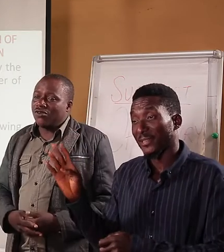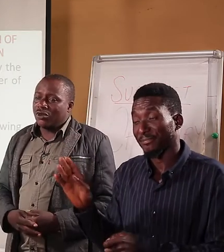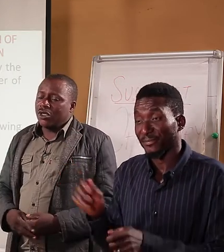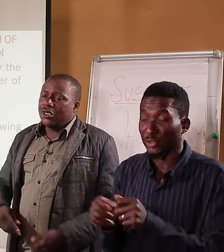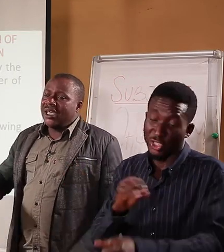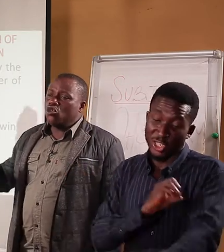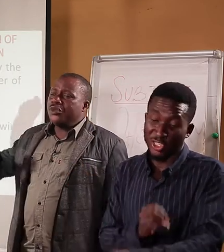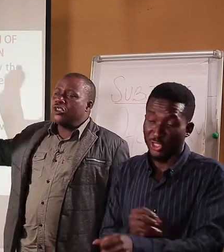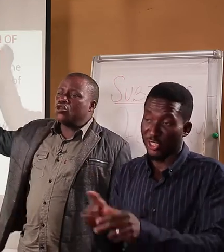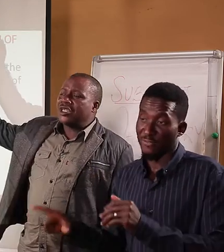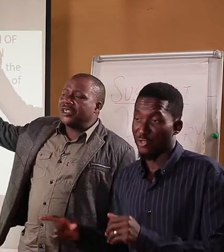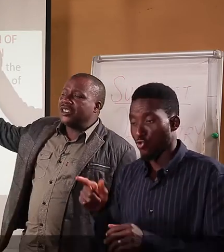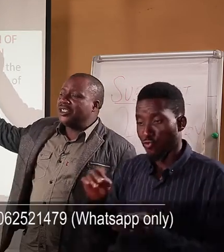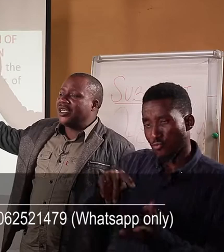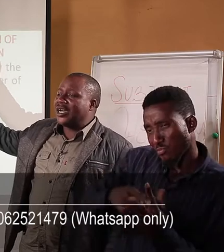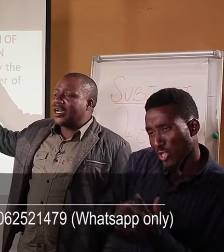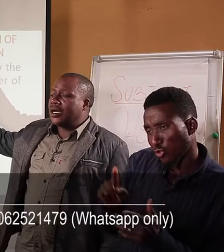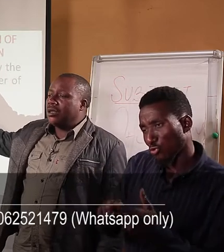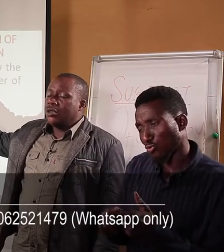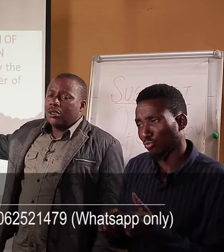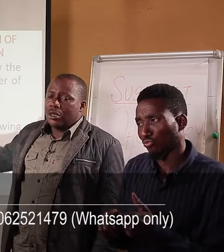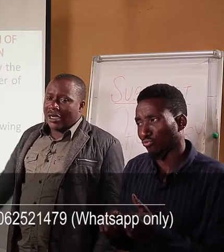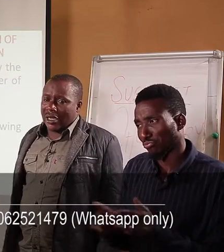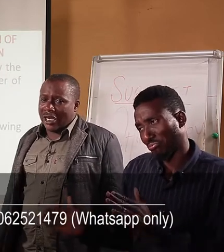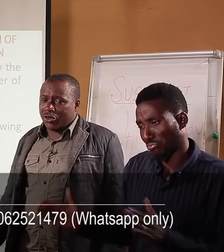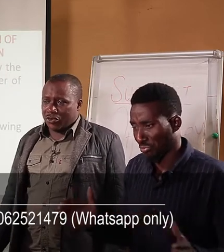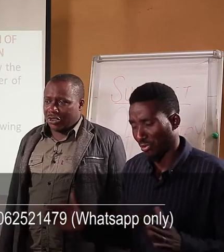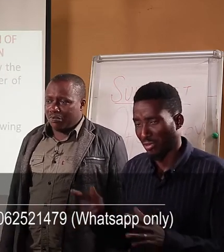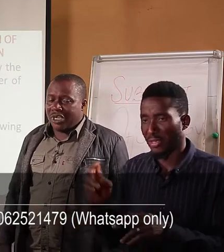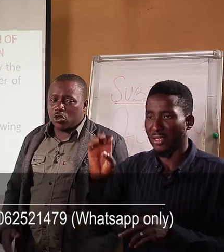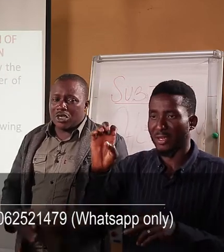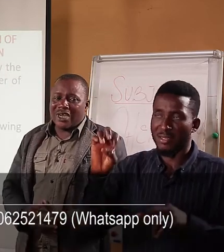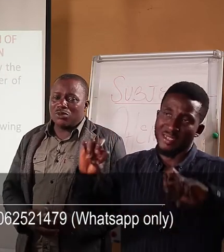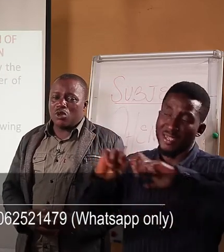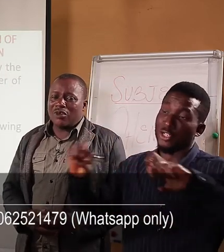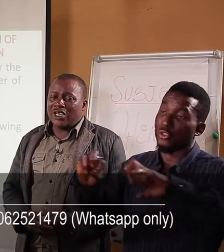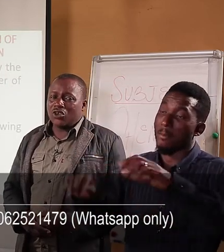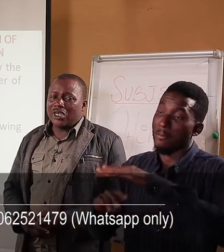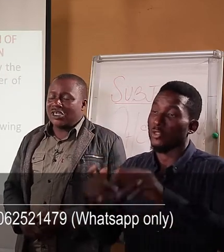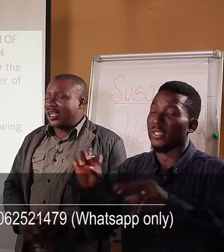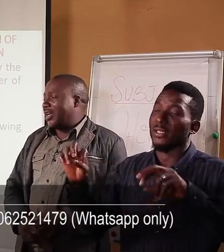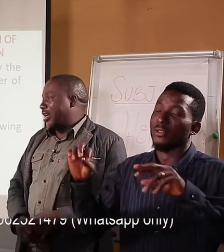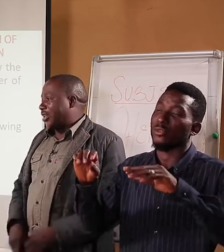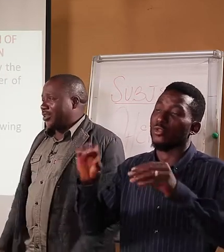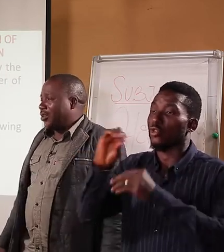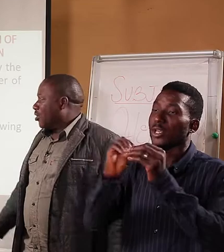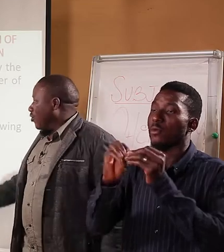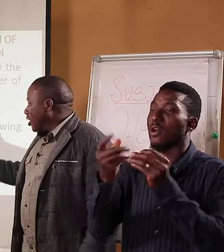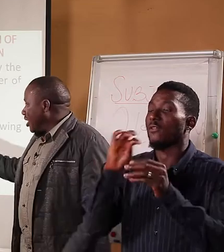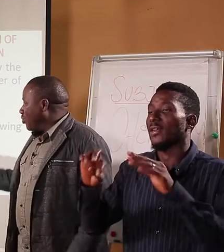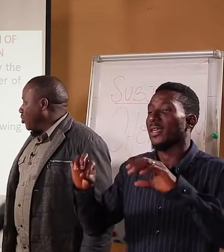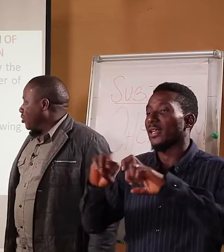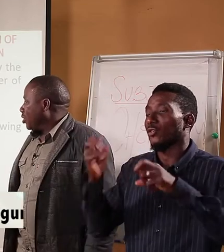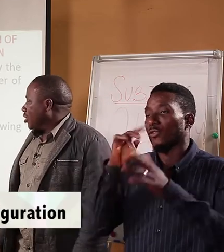energy level, then you begin to slot in their electrons based on the maximum number of electrons that they can carry.